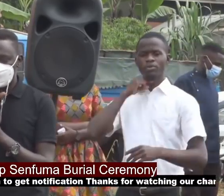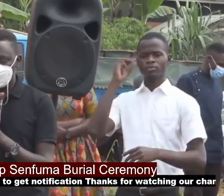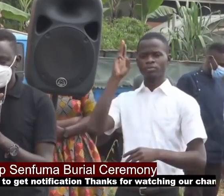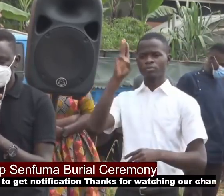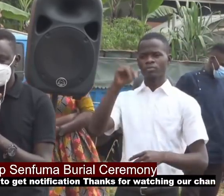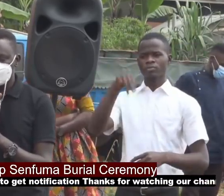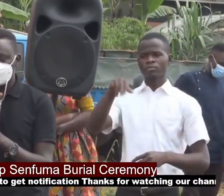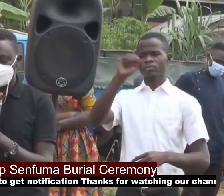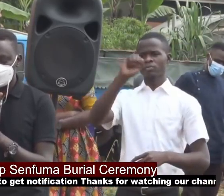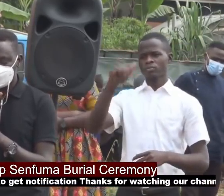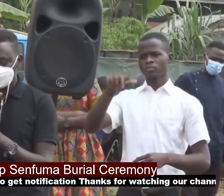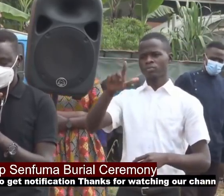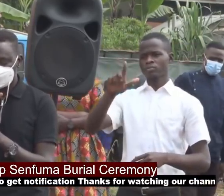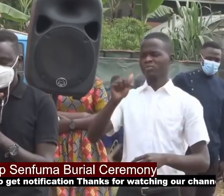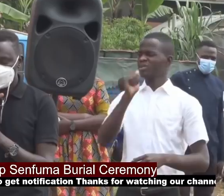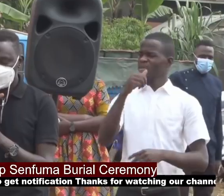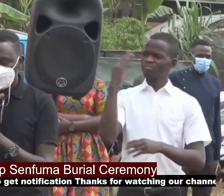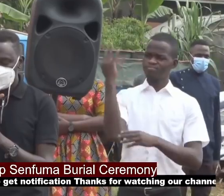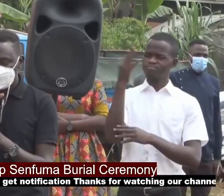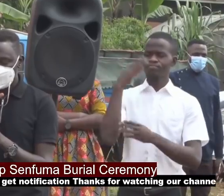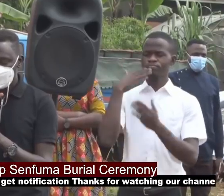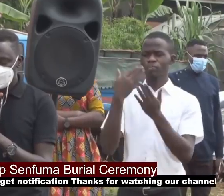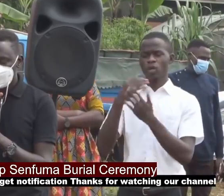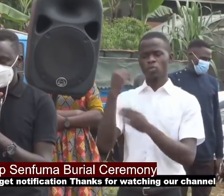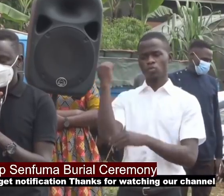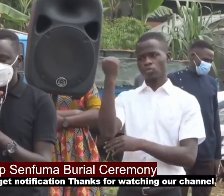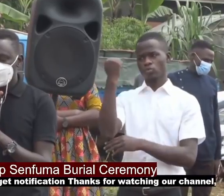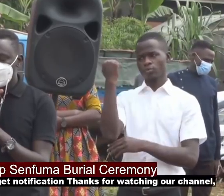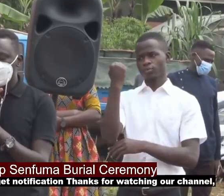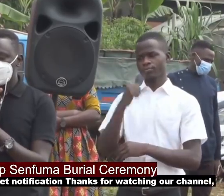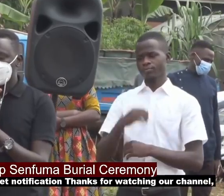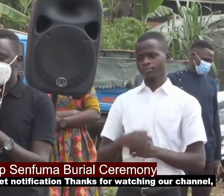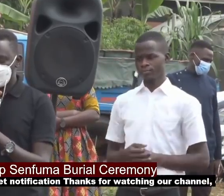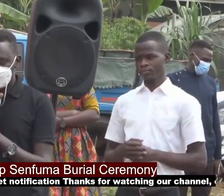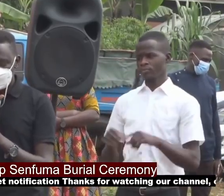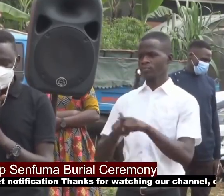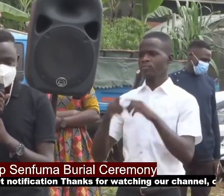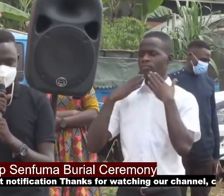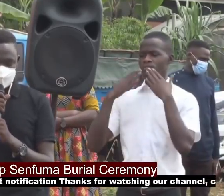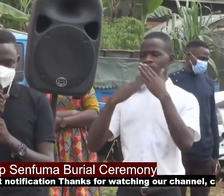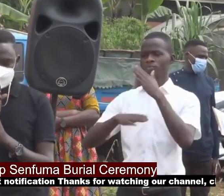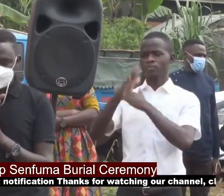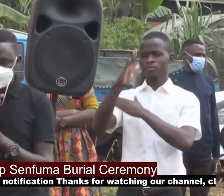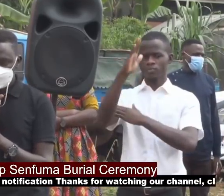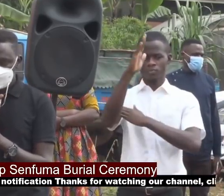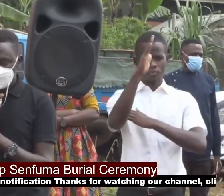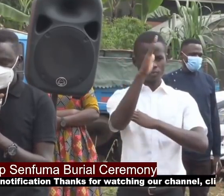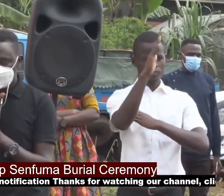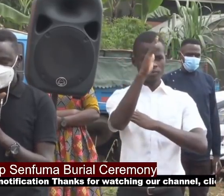when we were in the burial, and he gave us a good gospel.